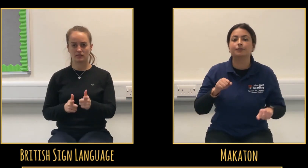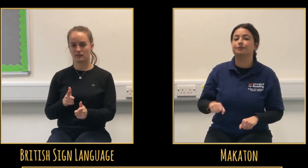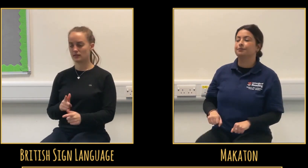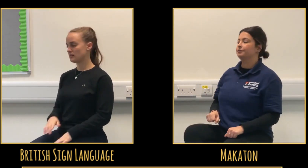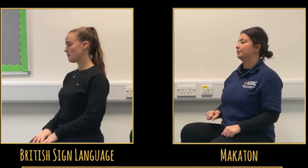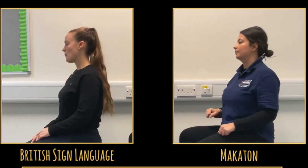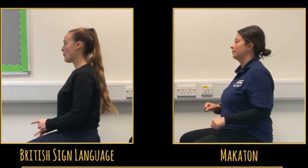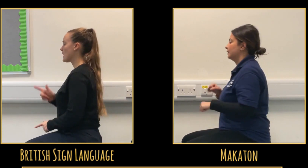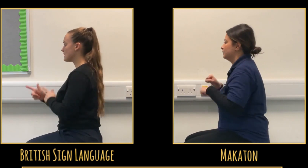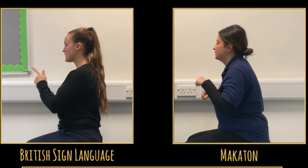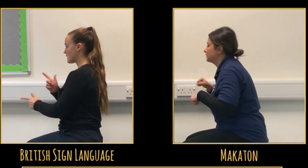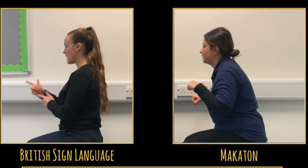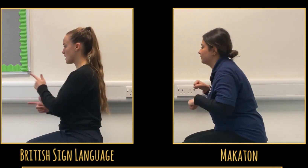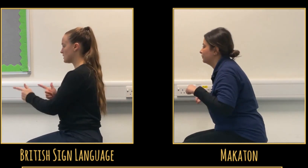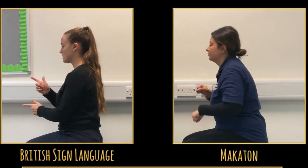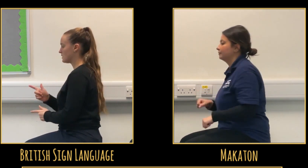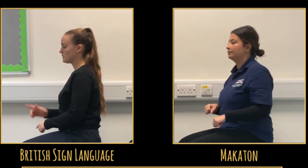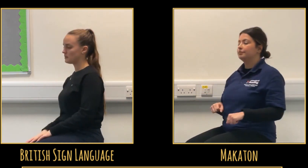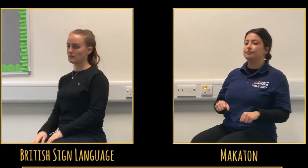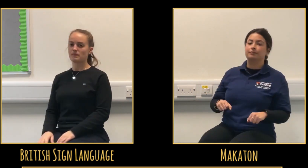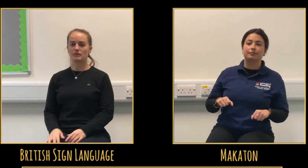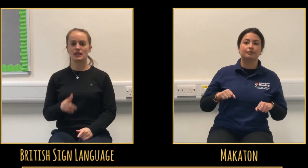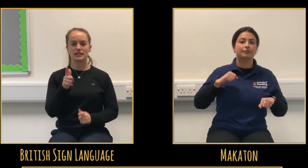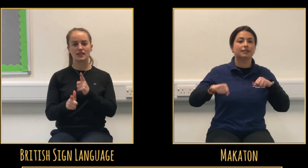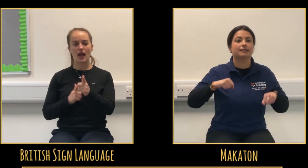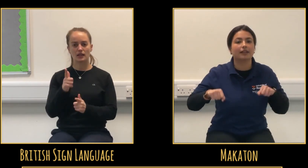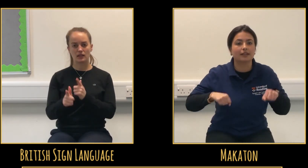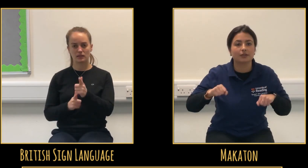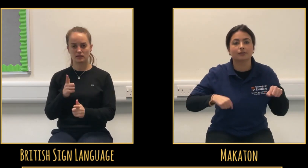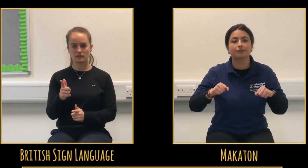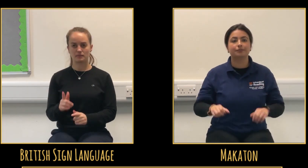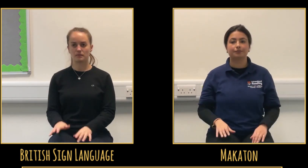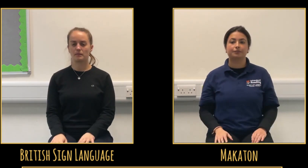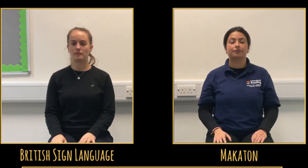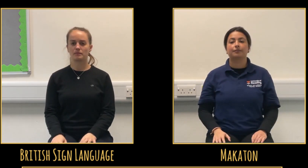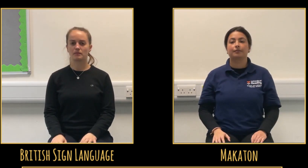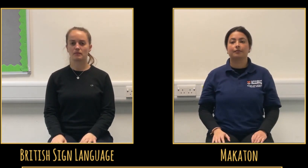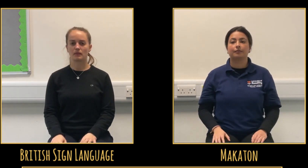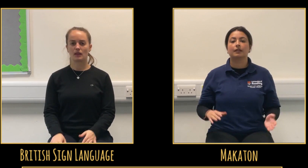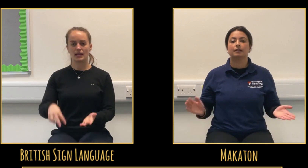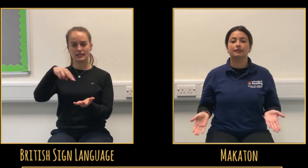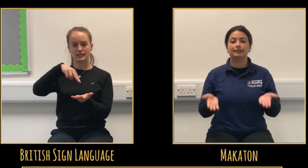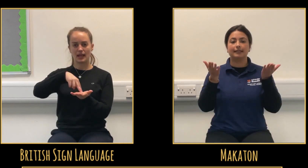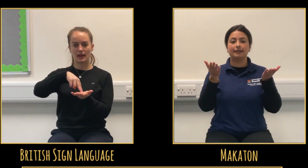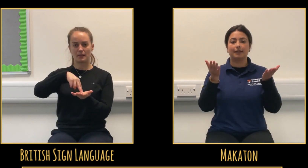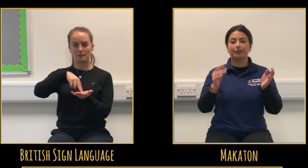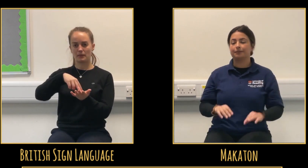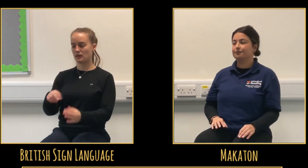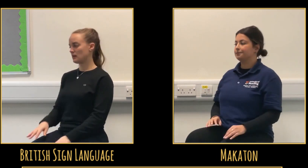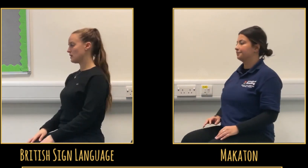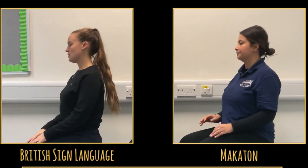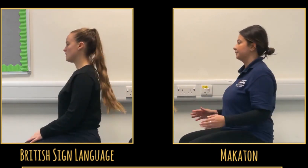cycle. To cycle. To cycle. To stand up. To stand